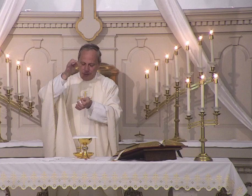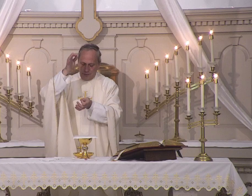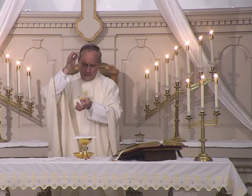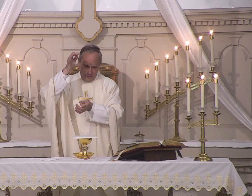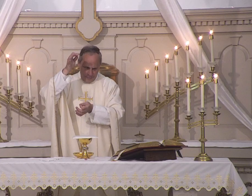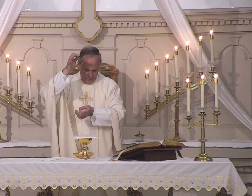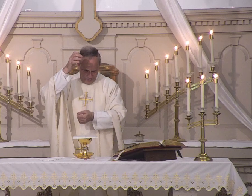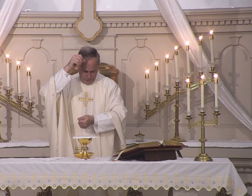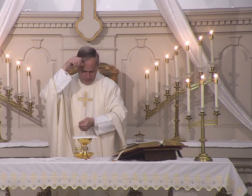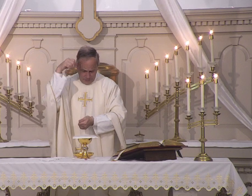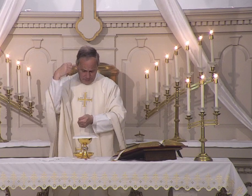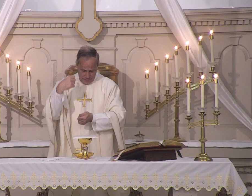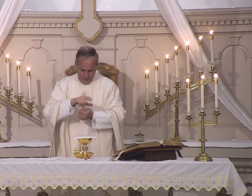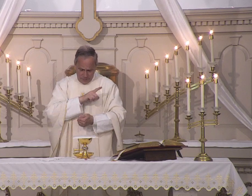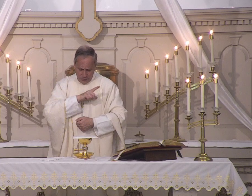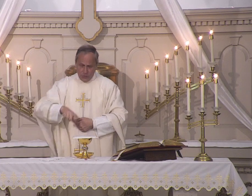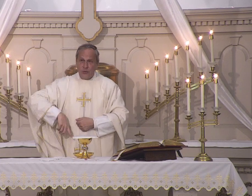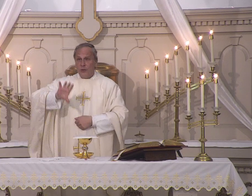Spirit.